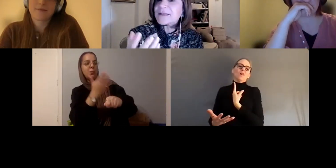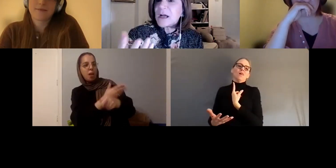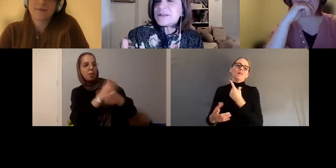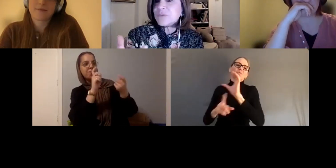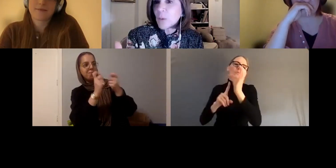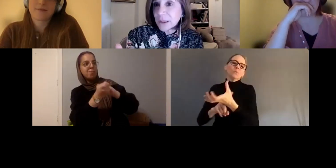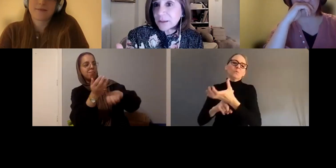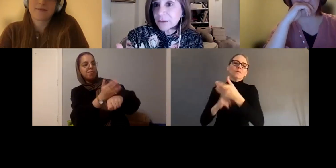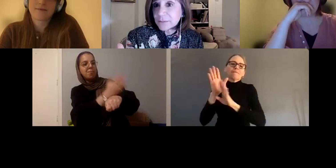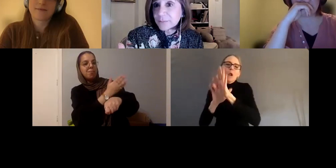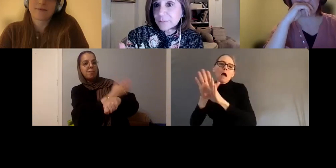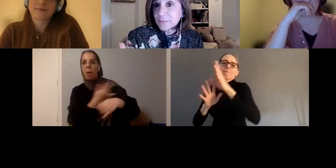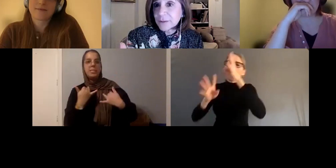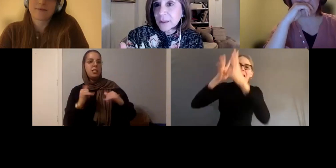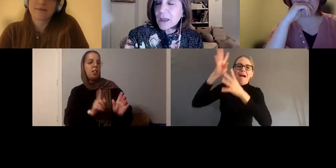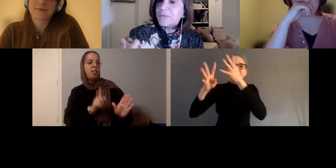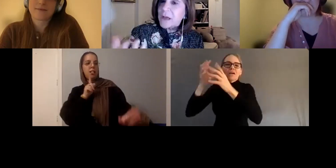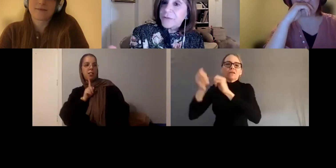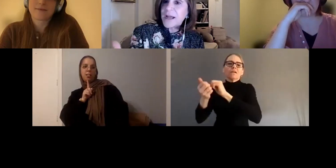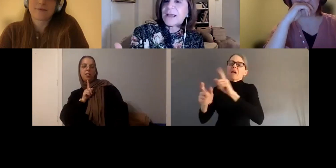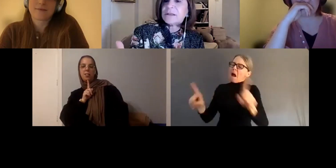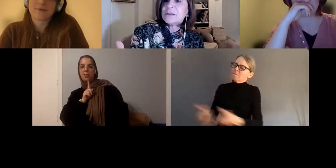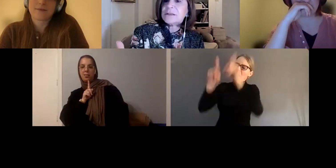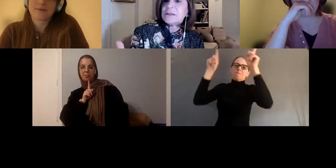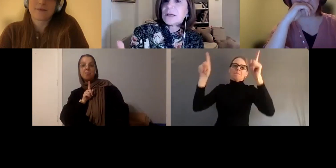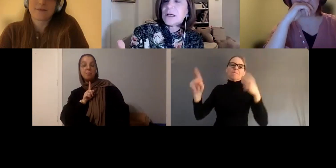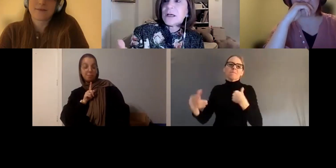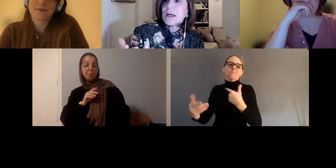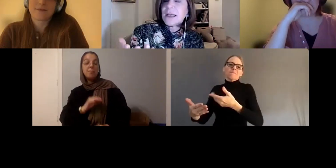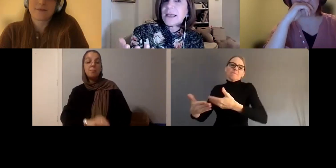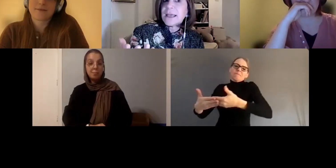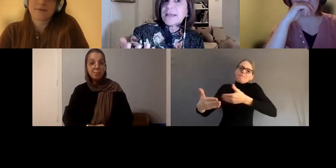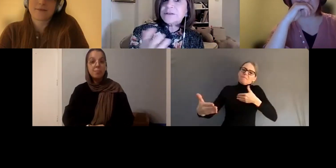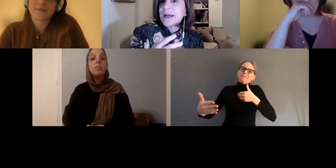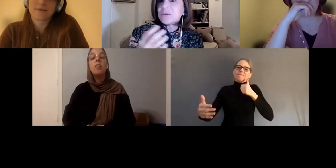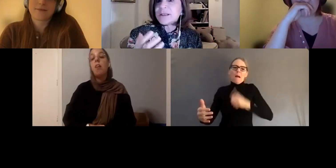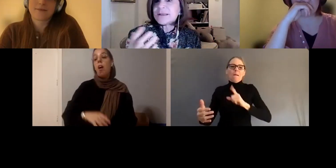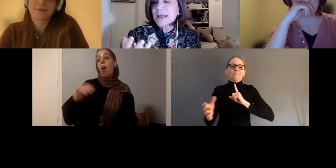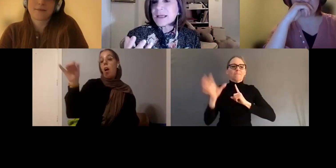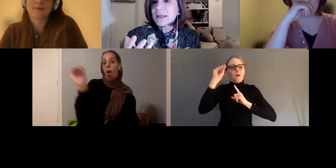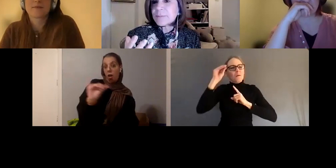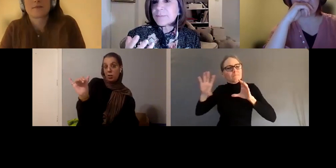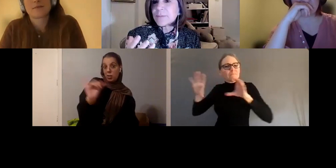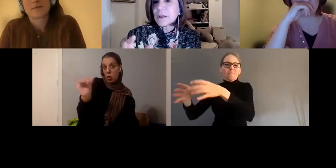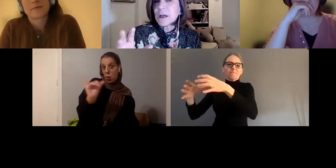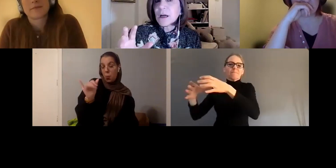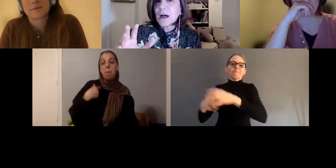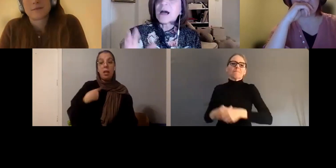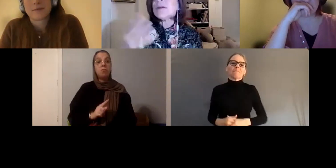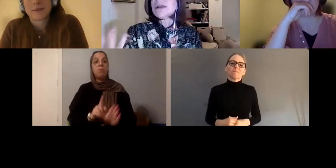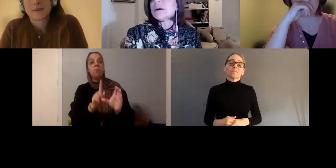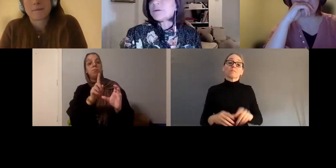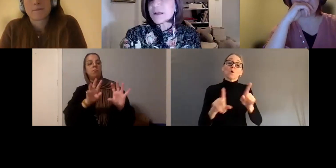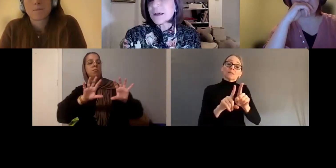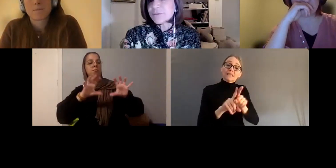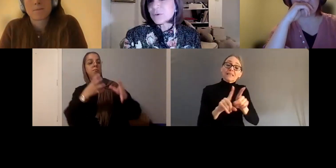in that kind of way. On the other hand, it allowed me to say, I'm